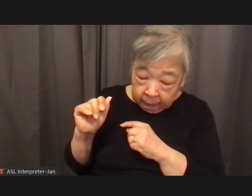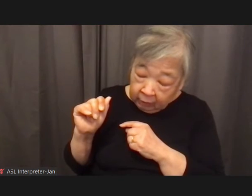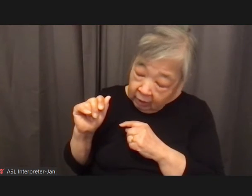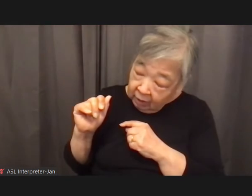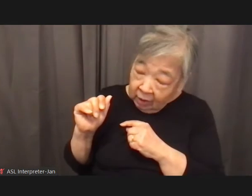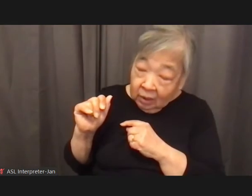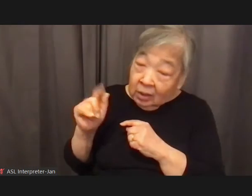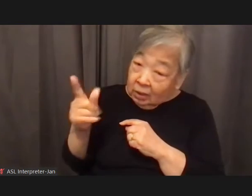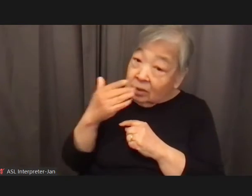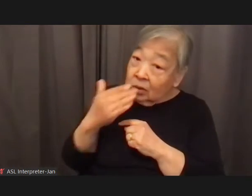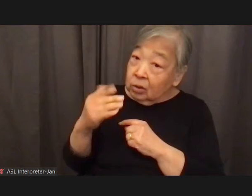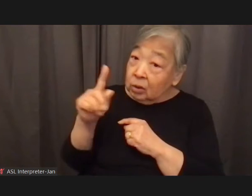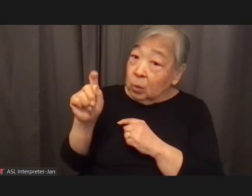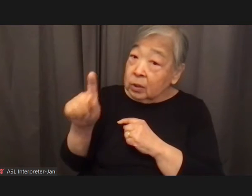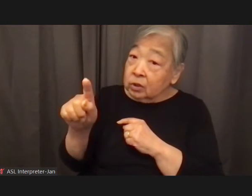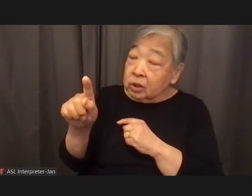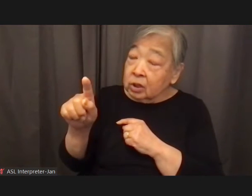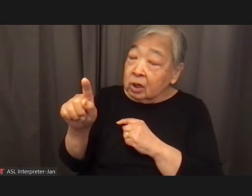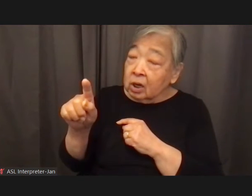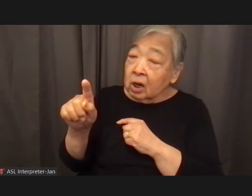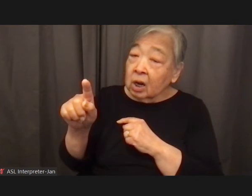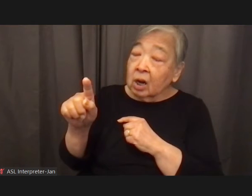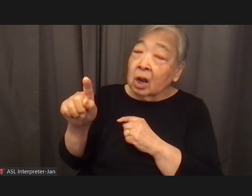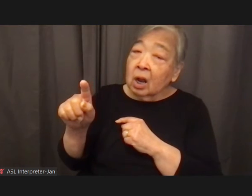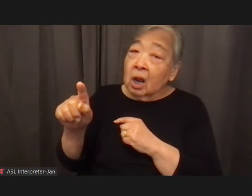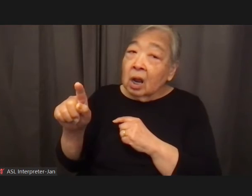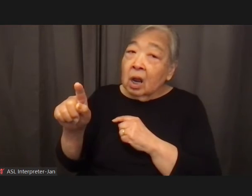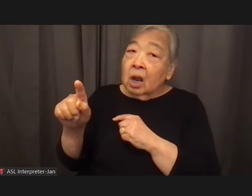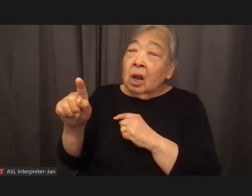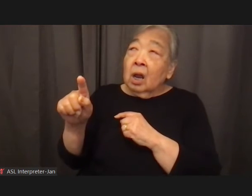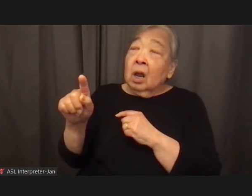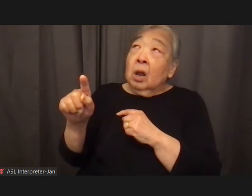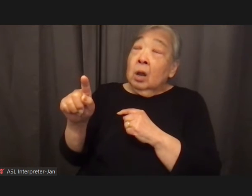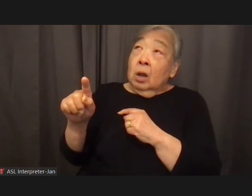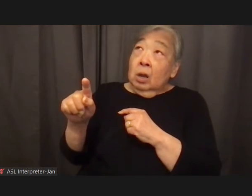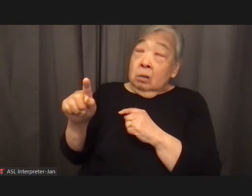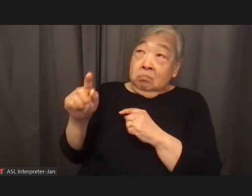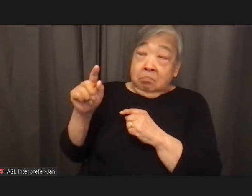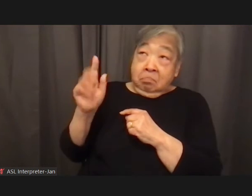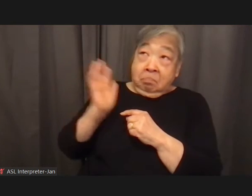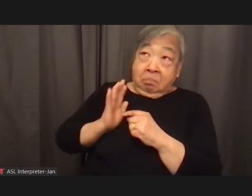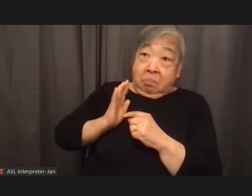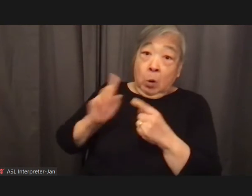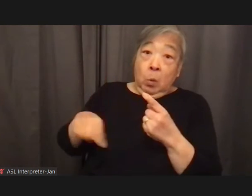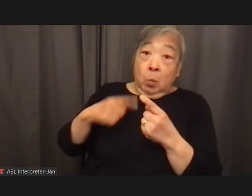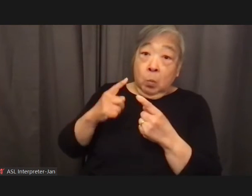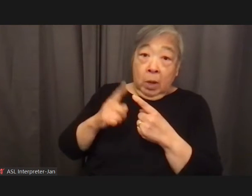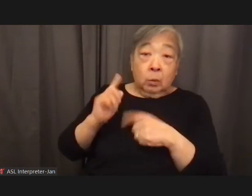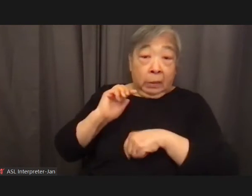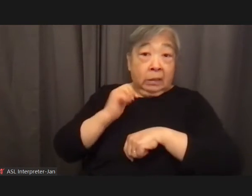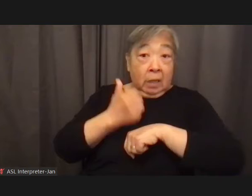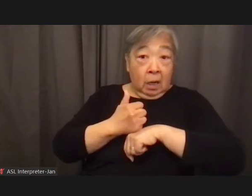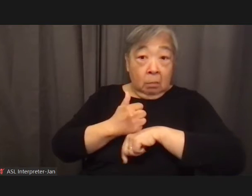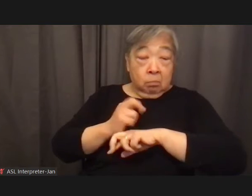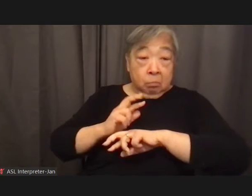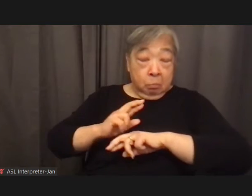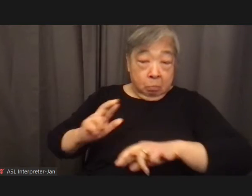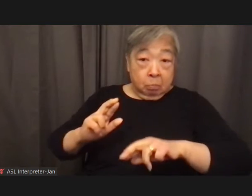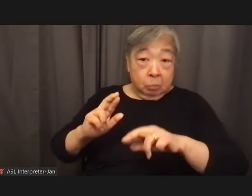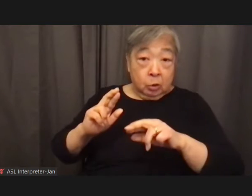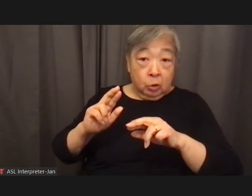It's a very good question because, when we went to set up to do this film, Singing